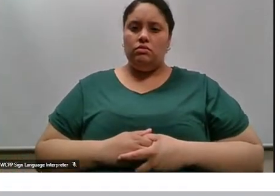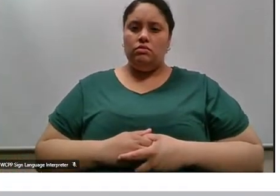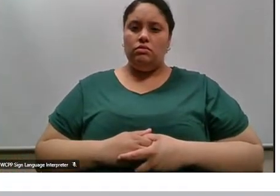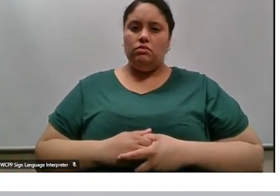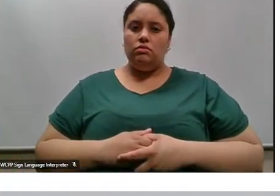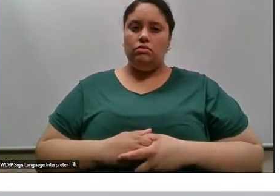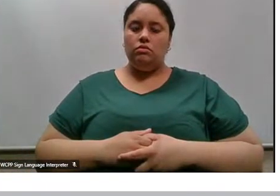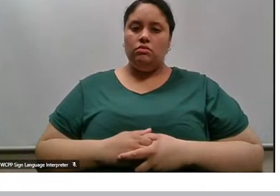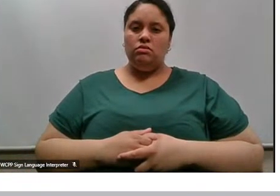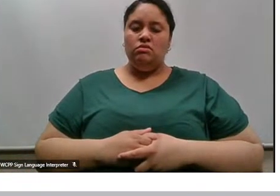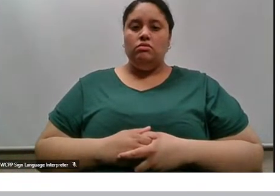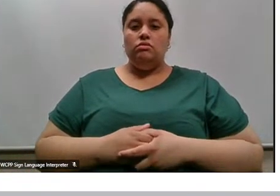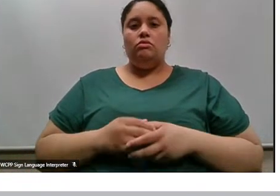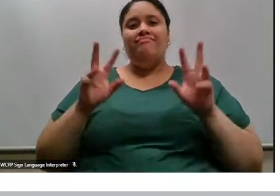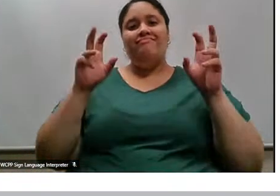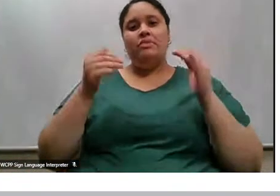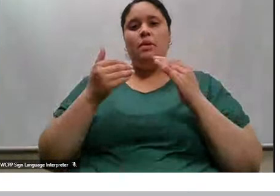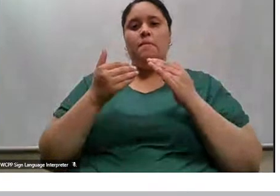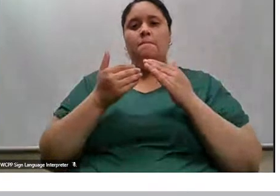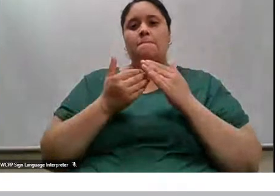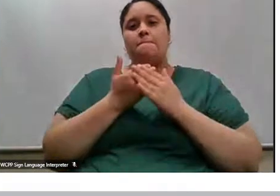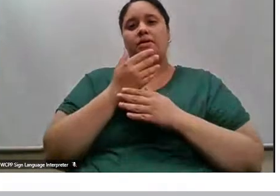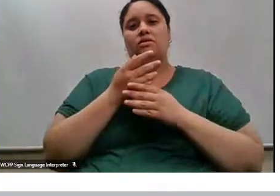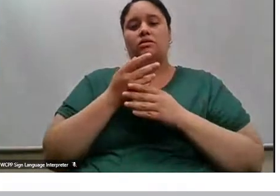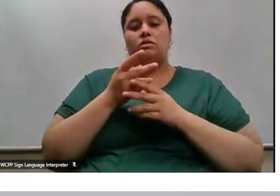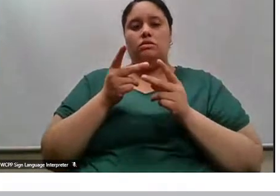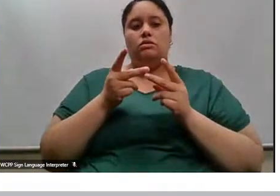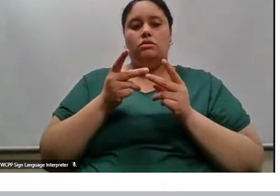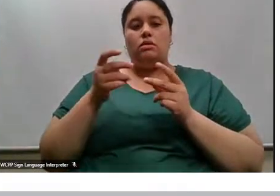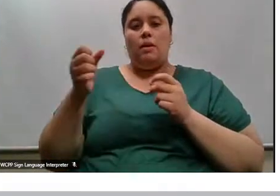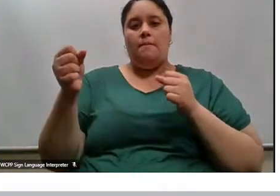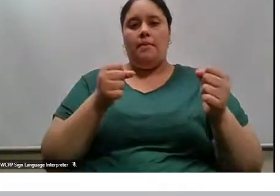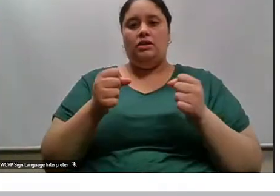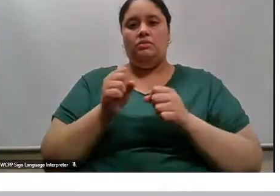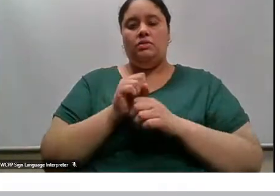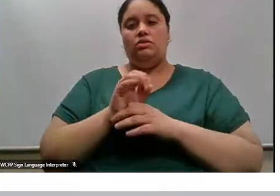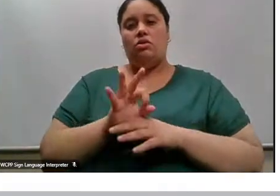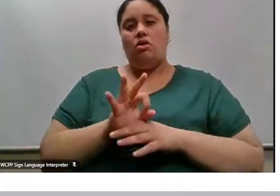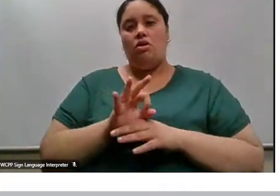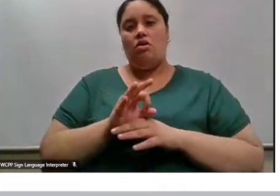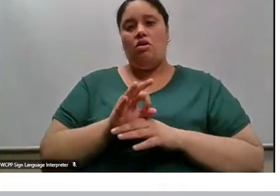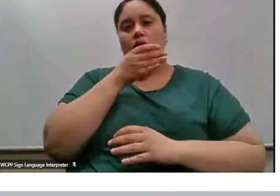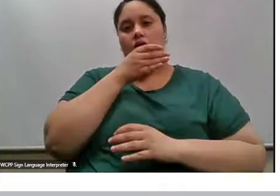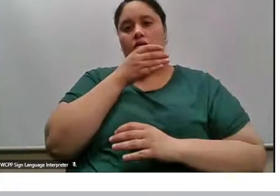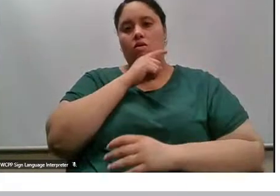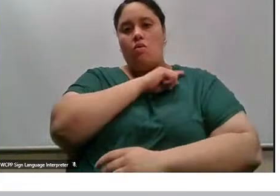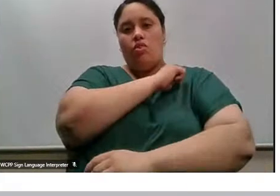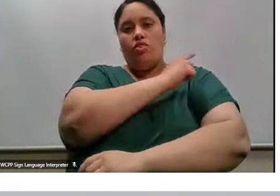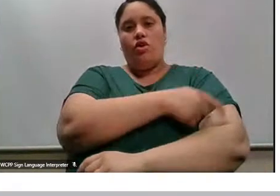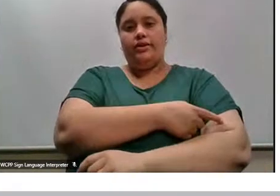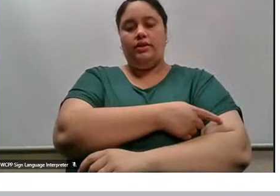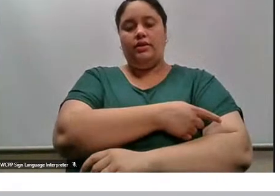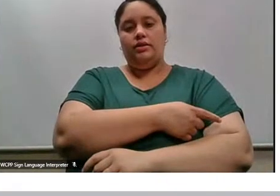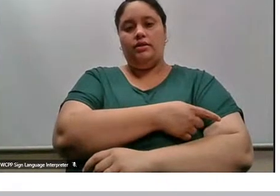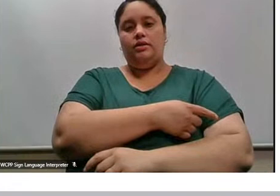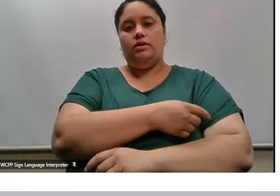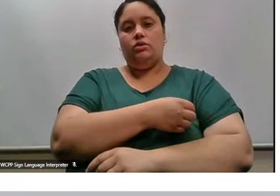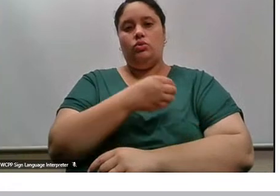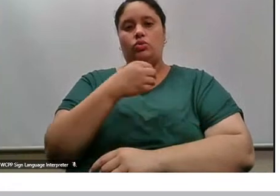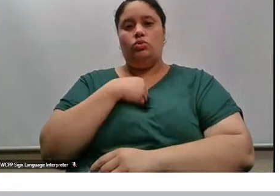misplacement, so to say, for the lack of a better word, misplacement of the liquor authority to the